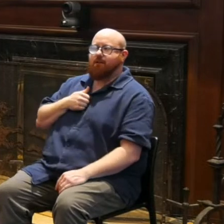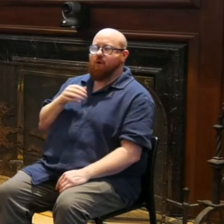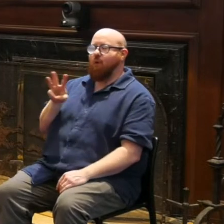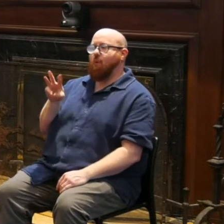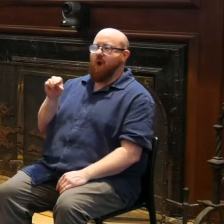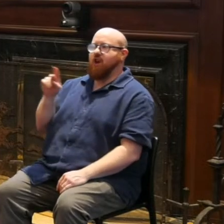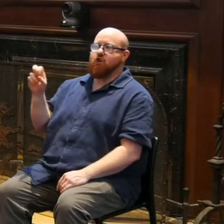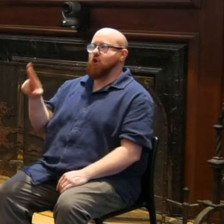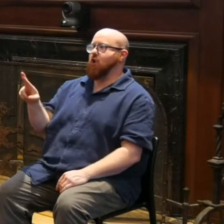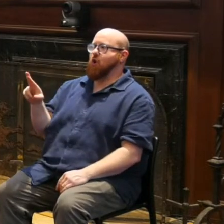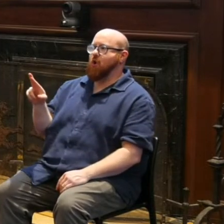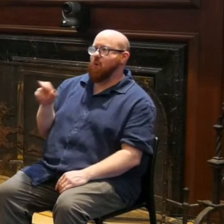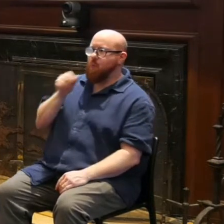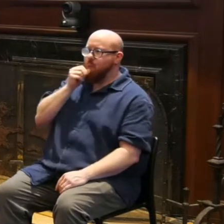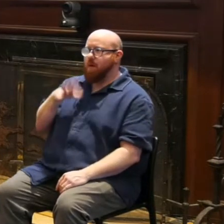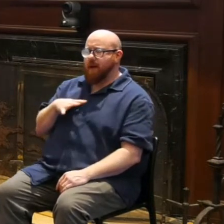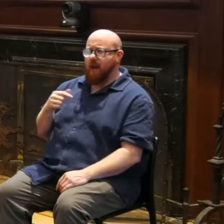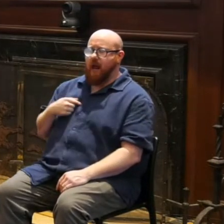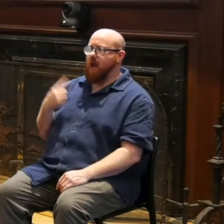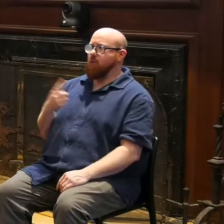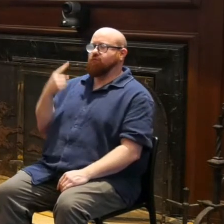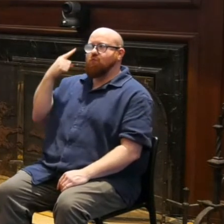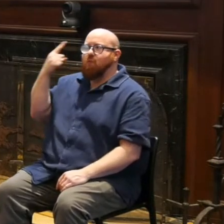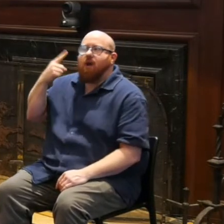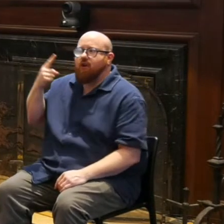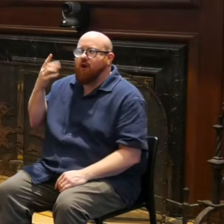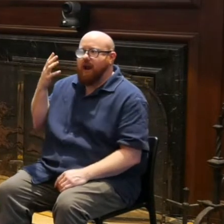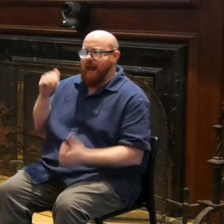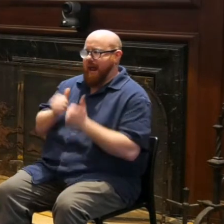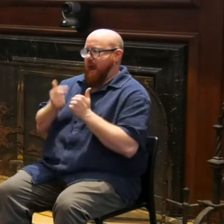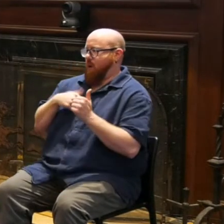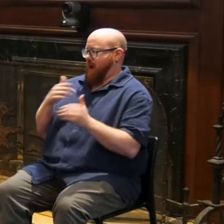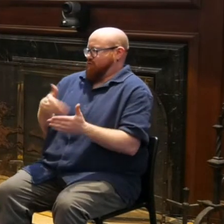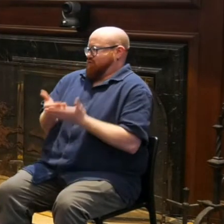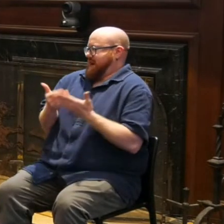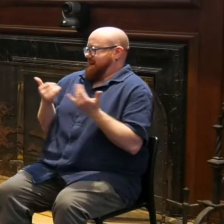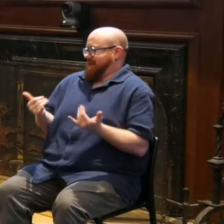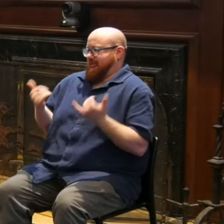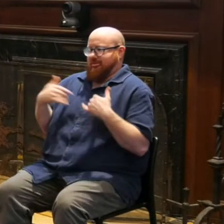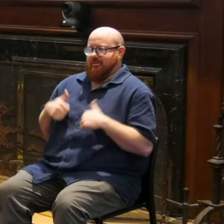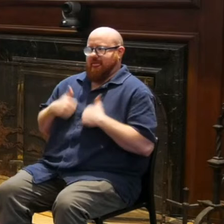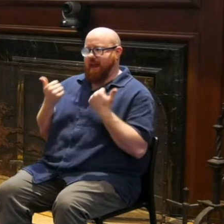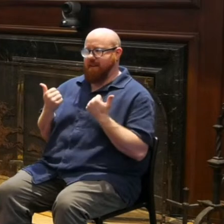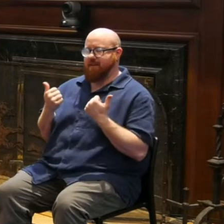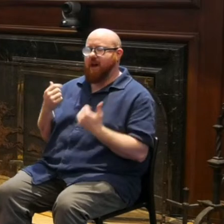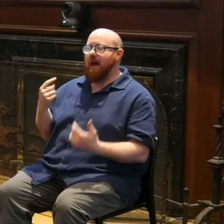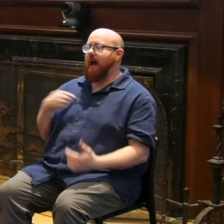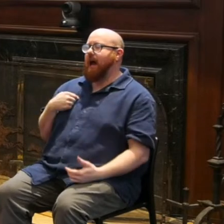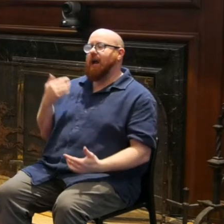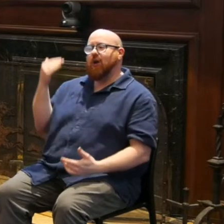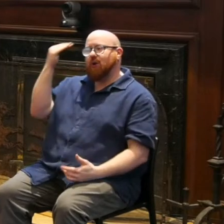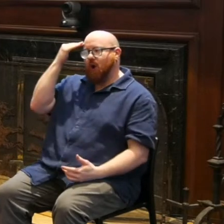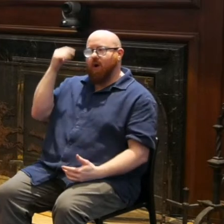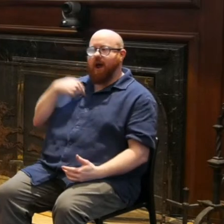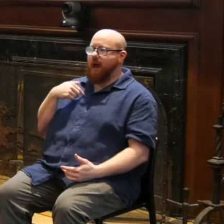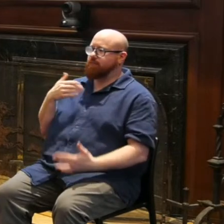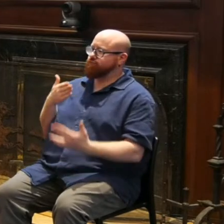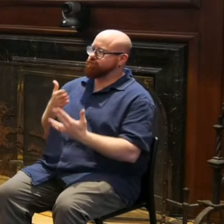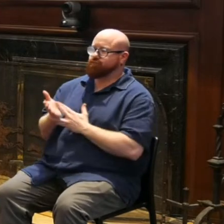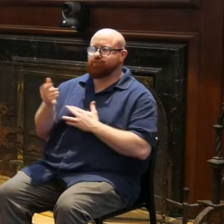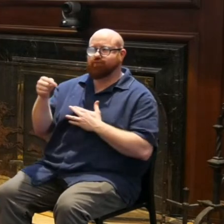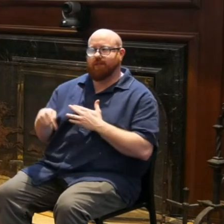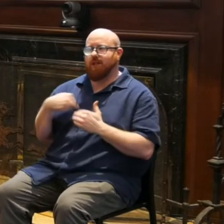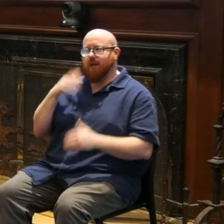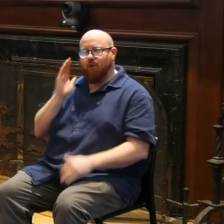it this far in life. All I know is that I will get through this. Yes, I will.